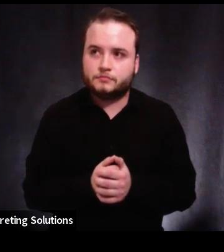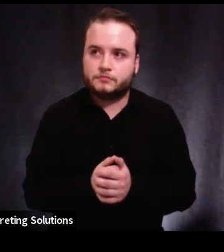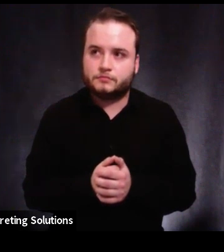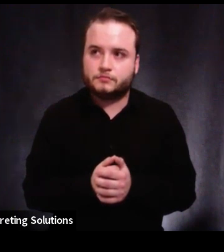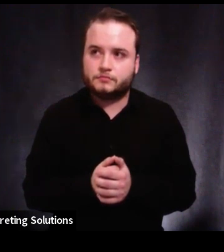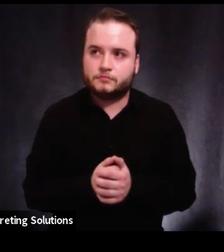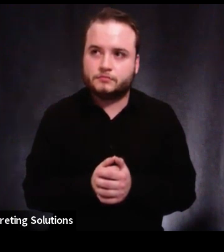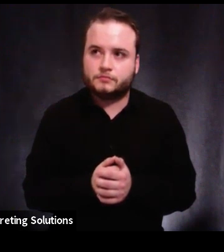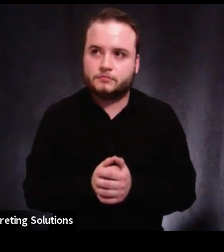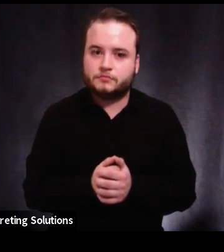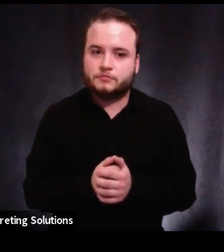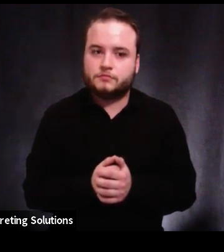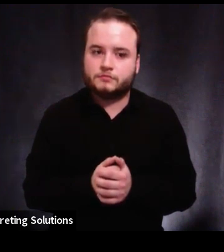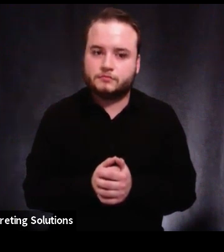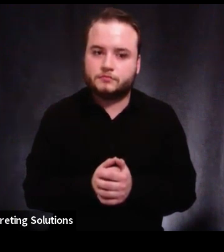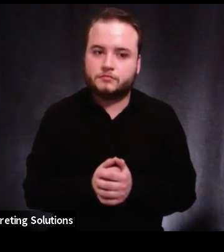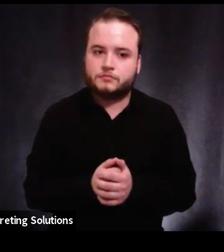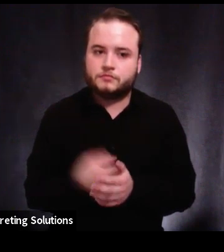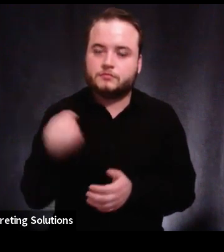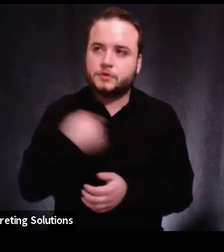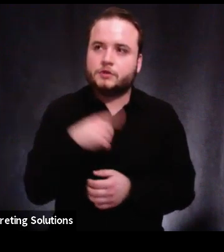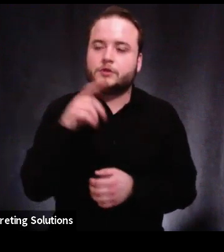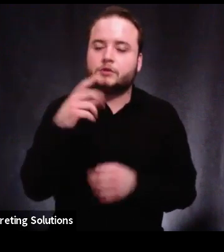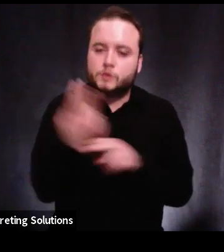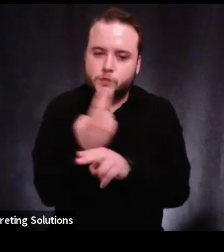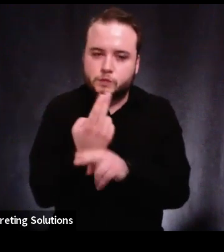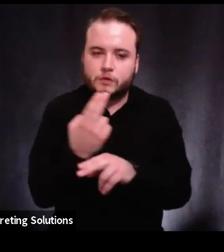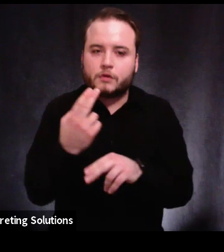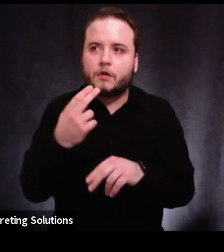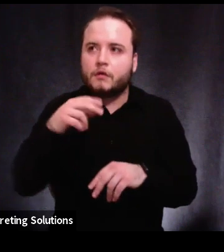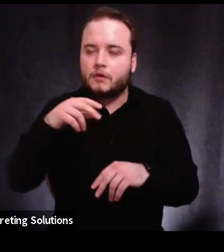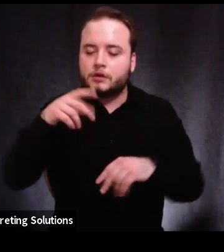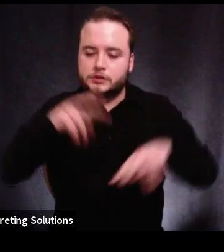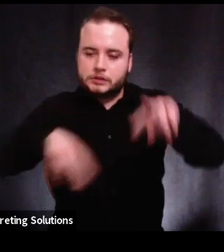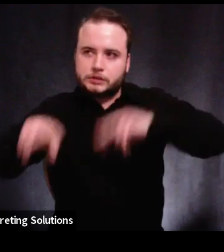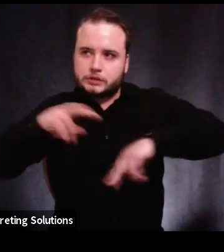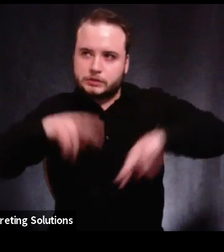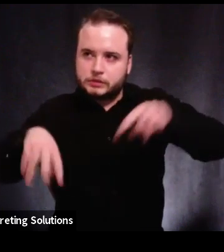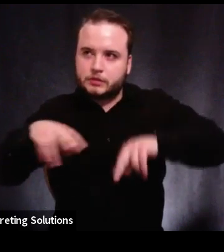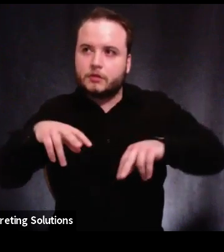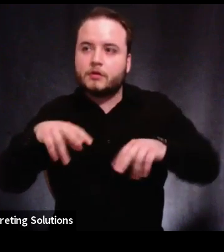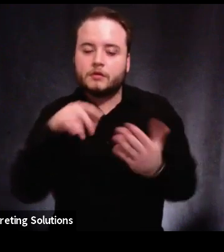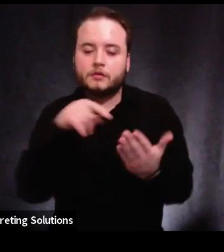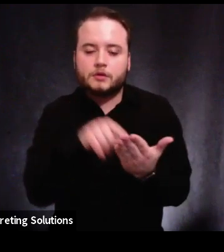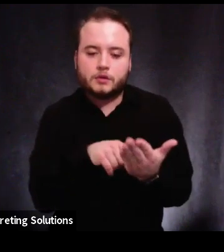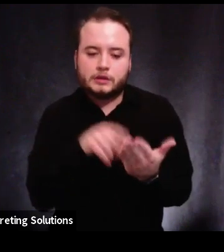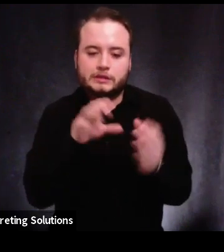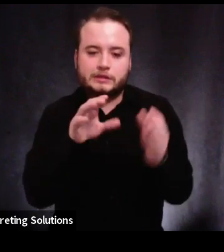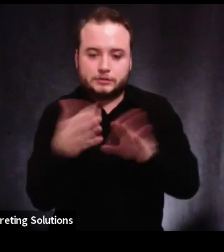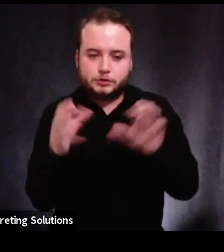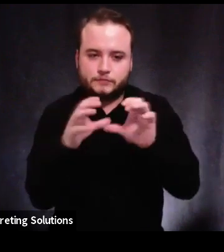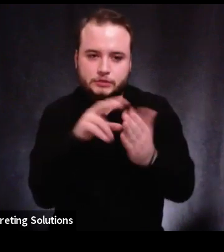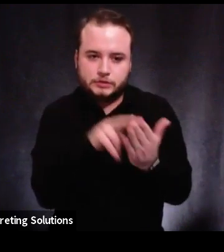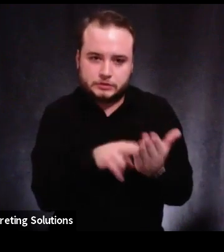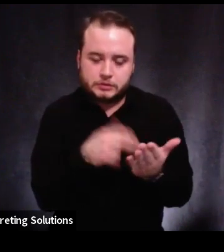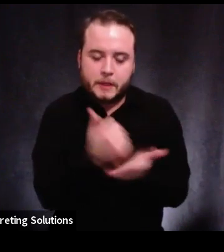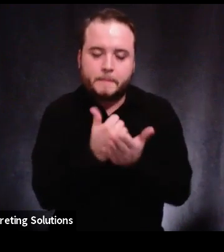picture. And so that will help to inform our understanding, even if we have a situation in which